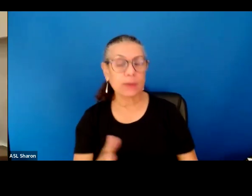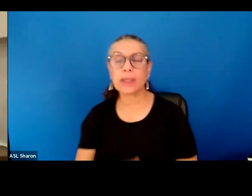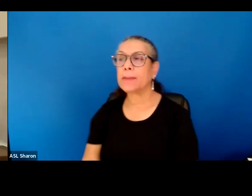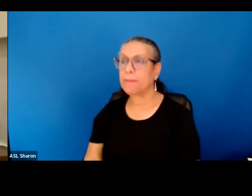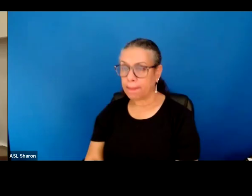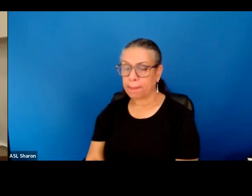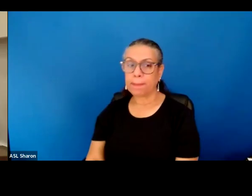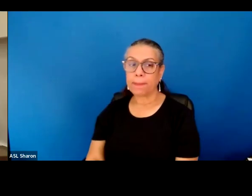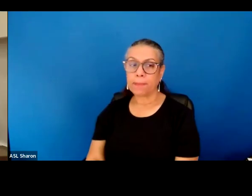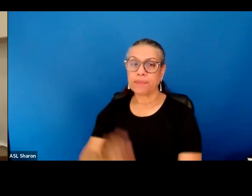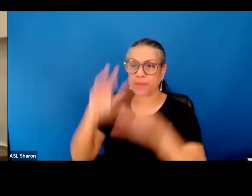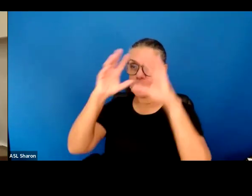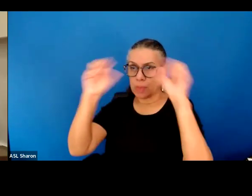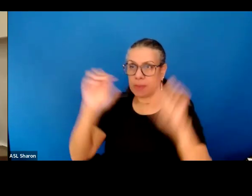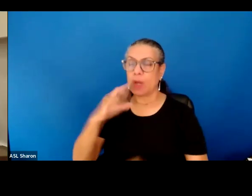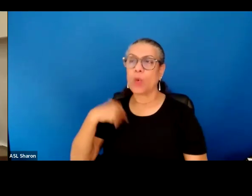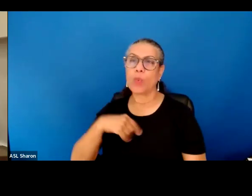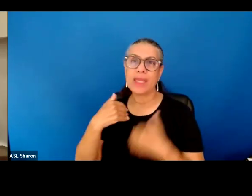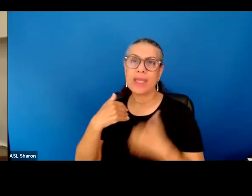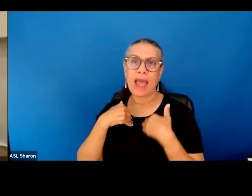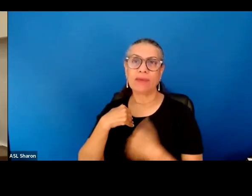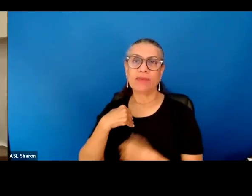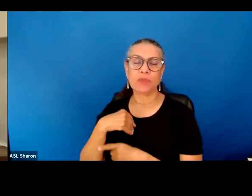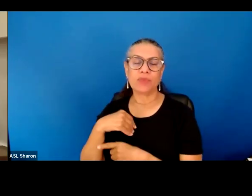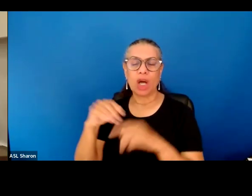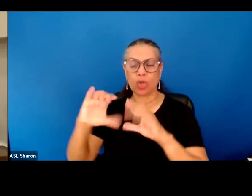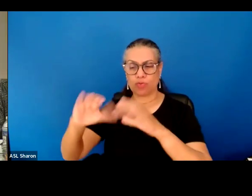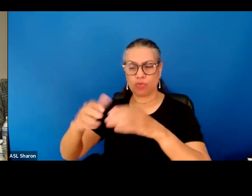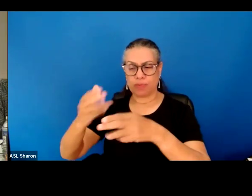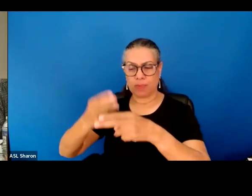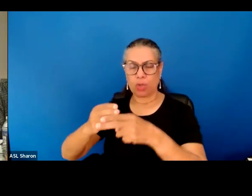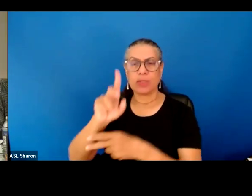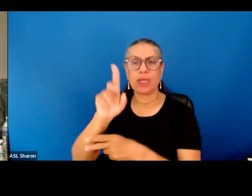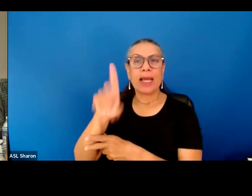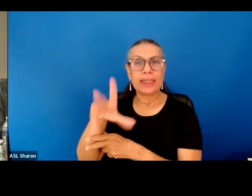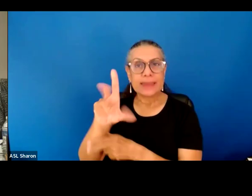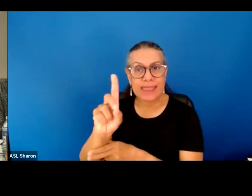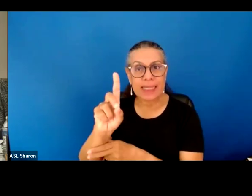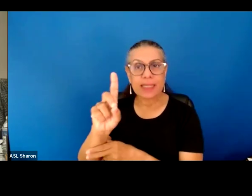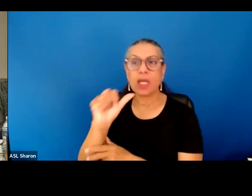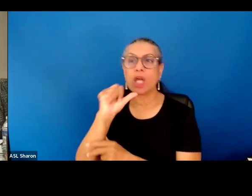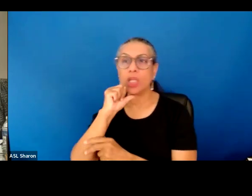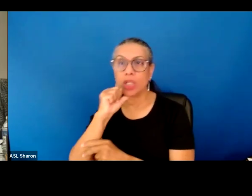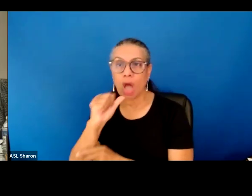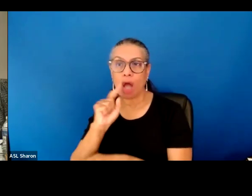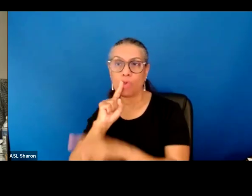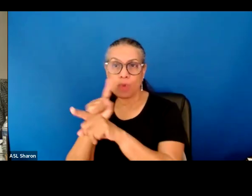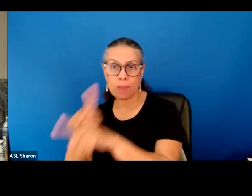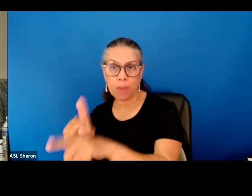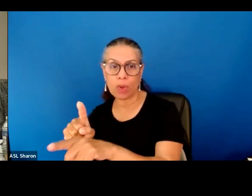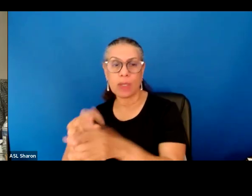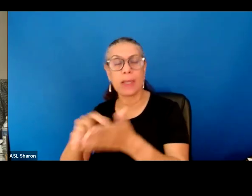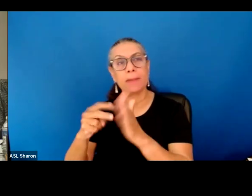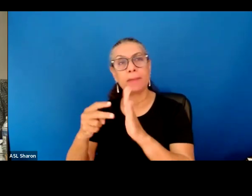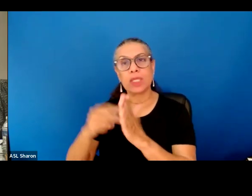We have a category called did not report. And those are the students that have yet to